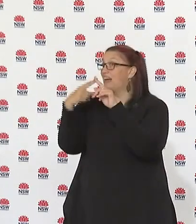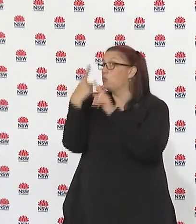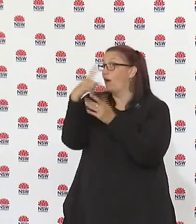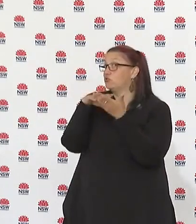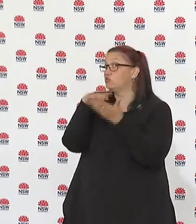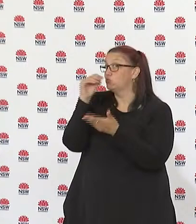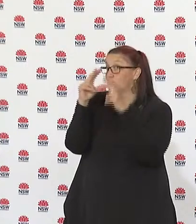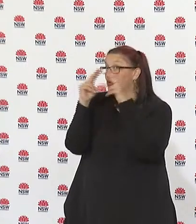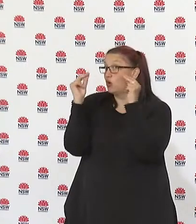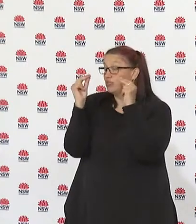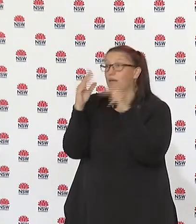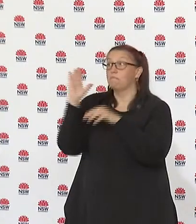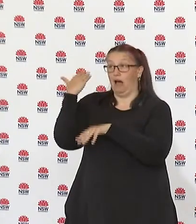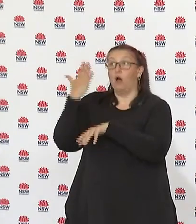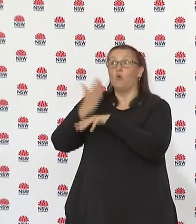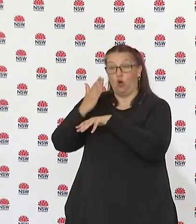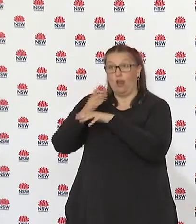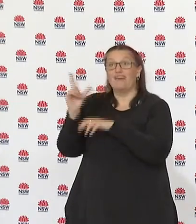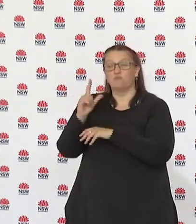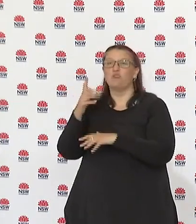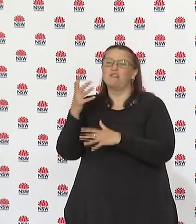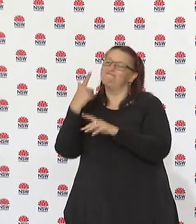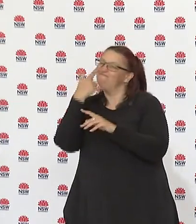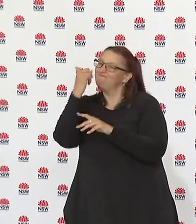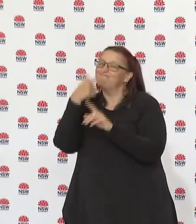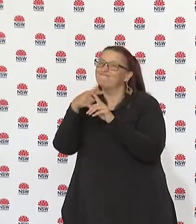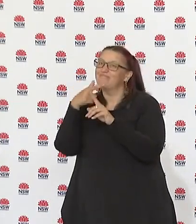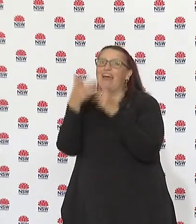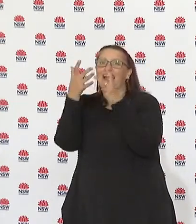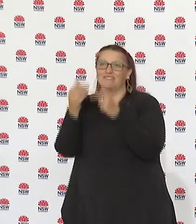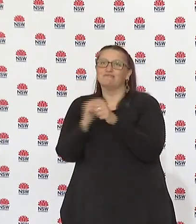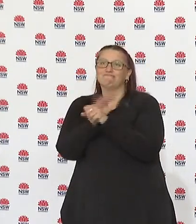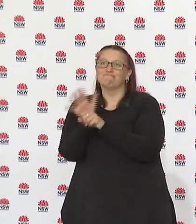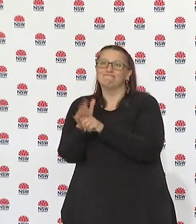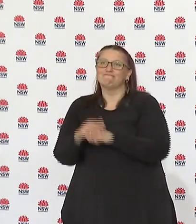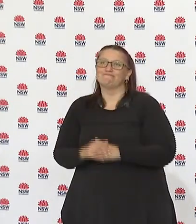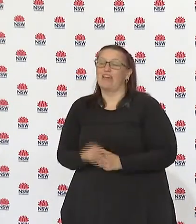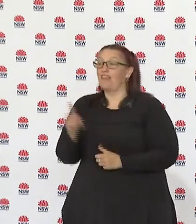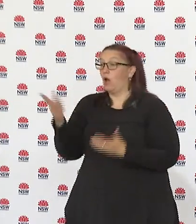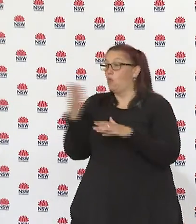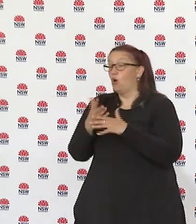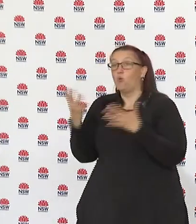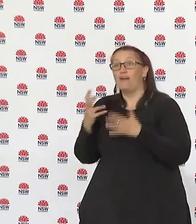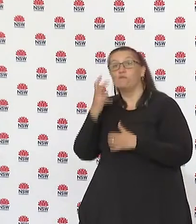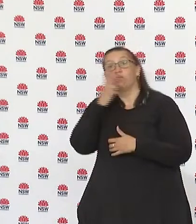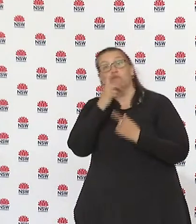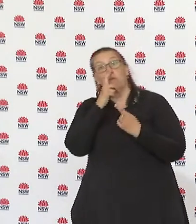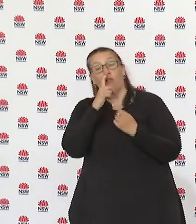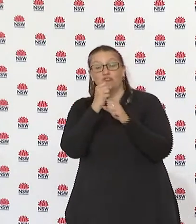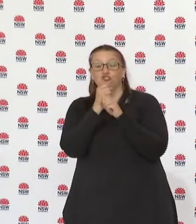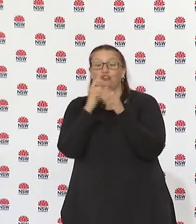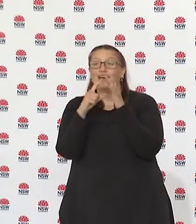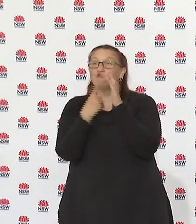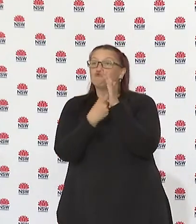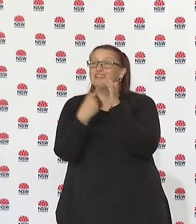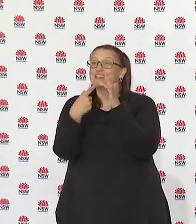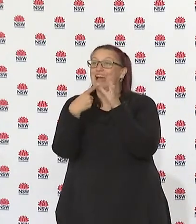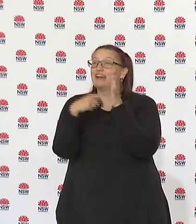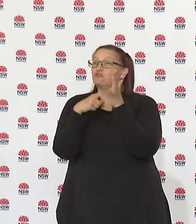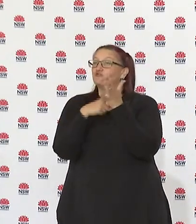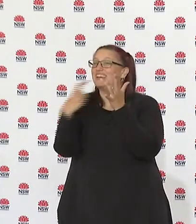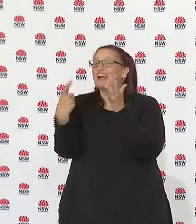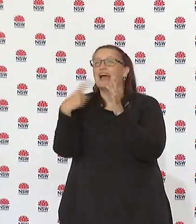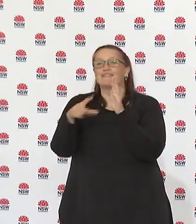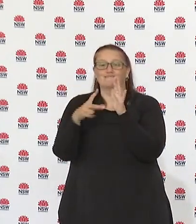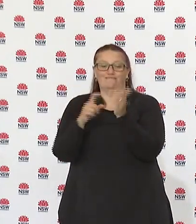Liverpool have tested positive to COVID-19. The staff in the geriatric and vascular wards last week. 8 patients have